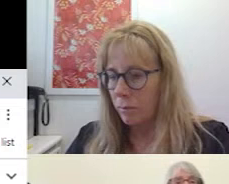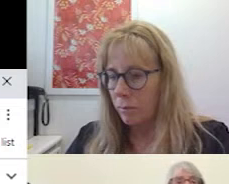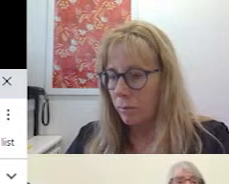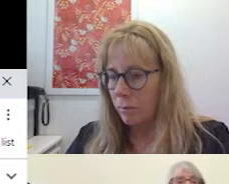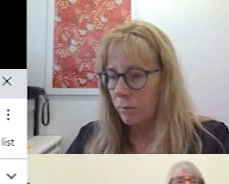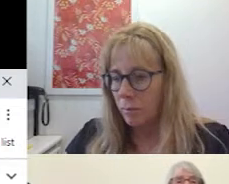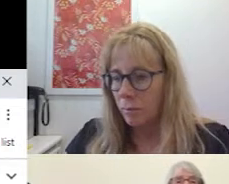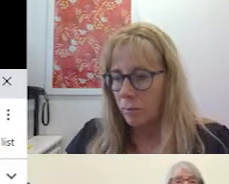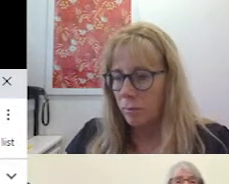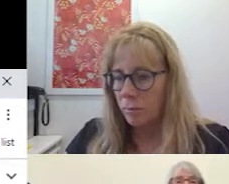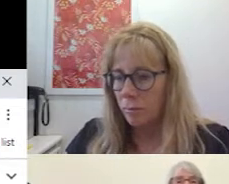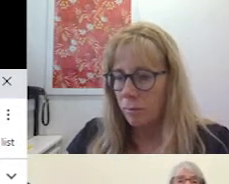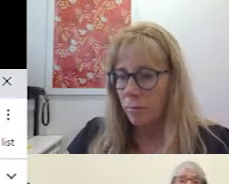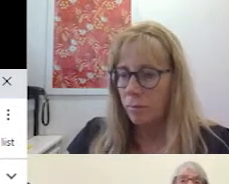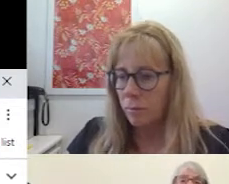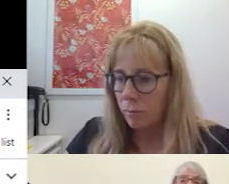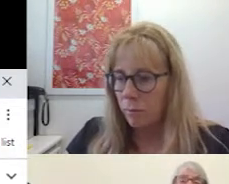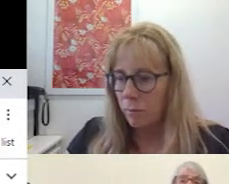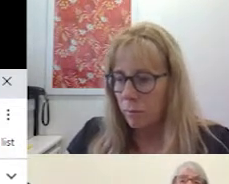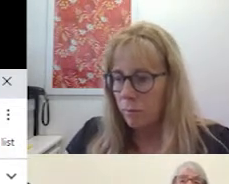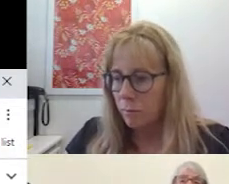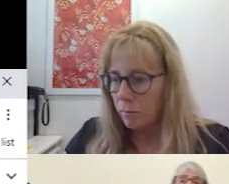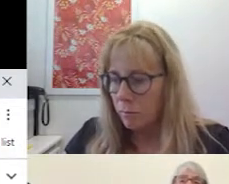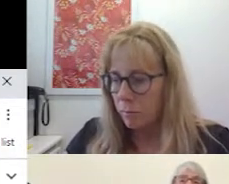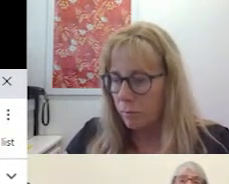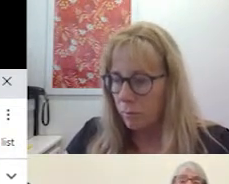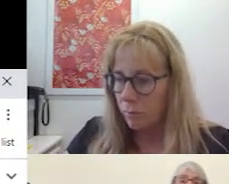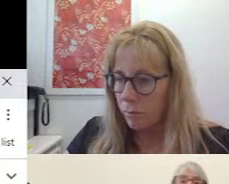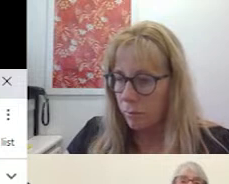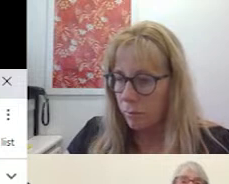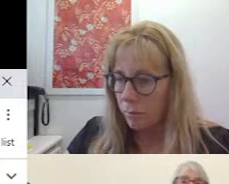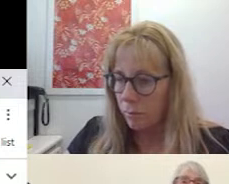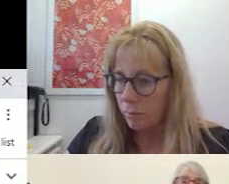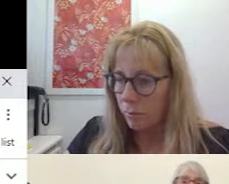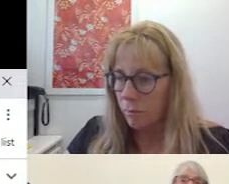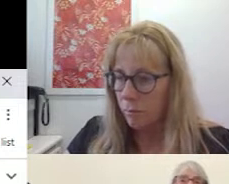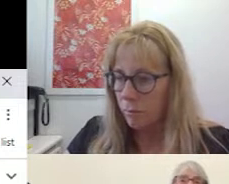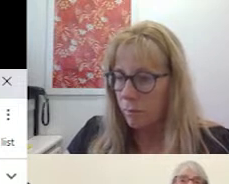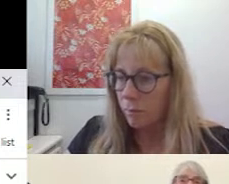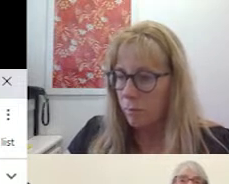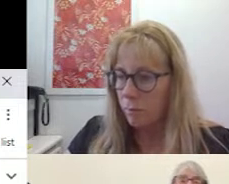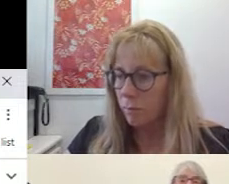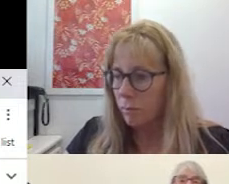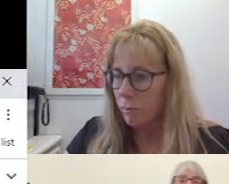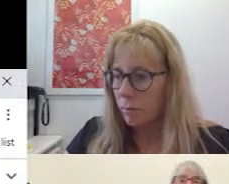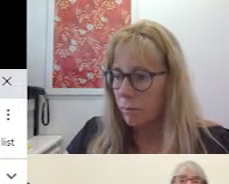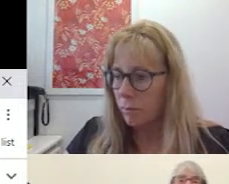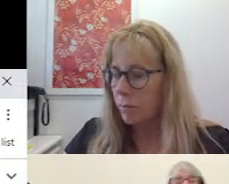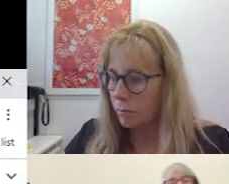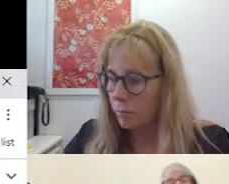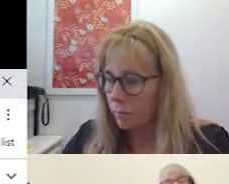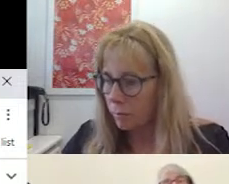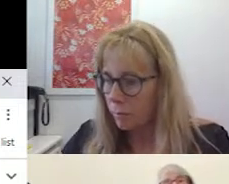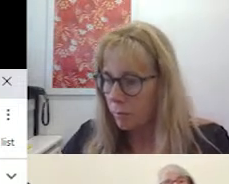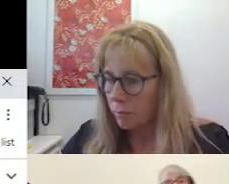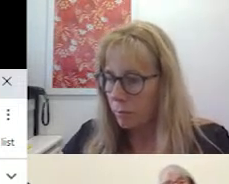These are the kinds of words we're talking about, which look really familiar because they're in the interactive vocabulary, yeah? And